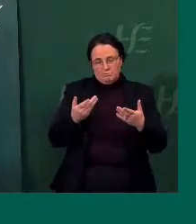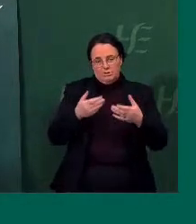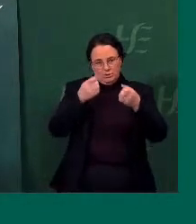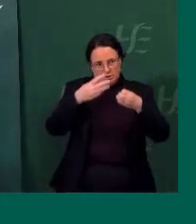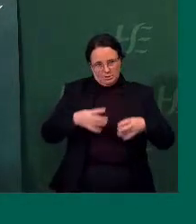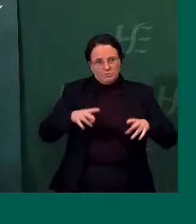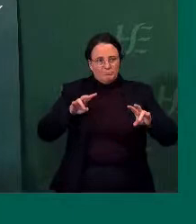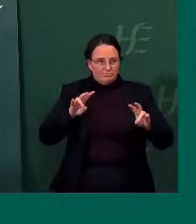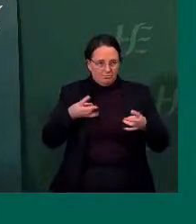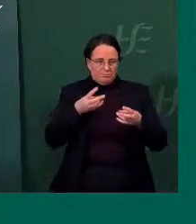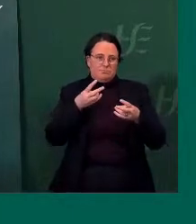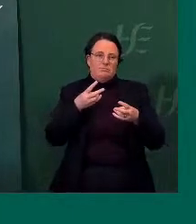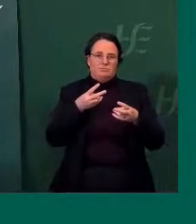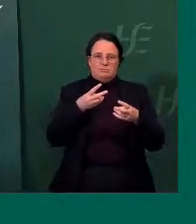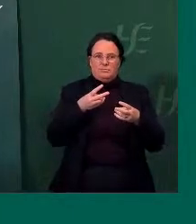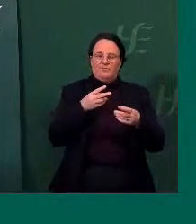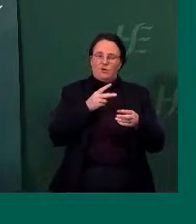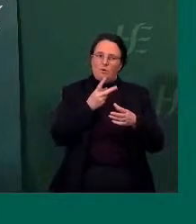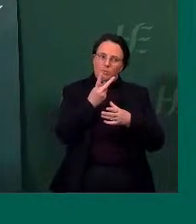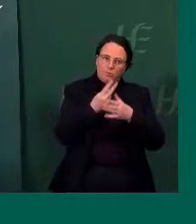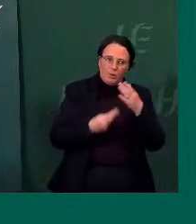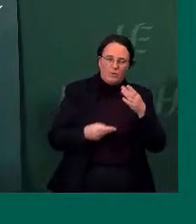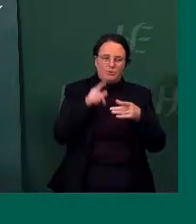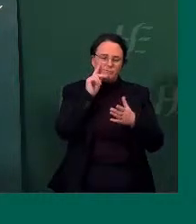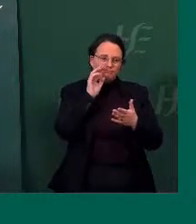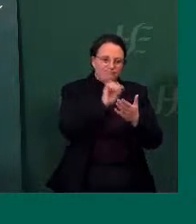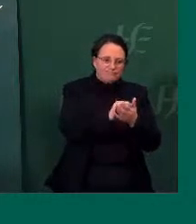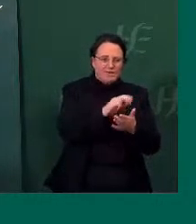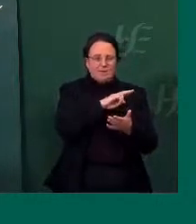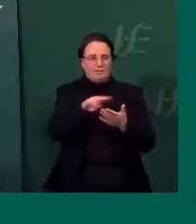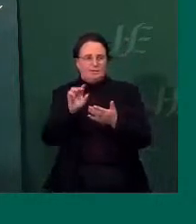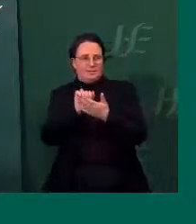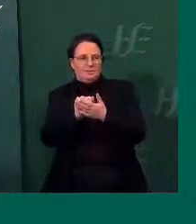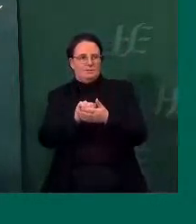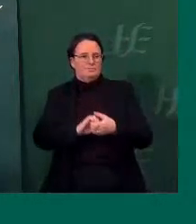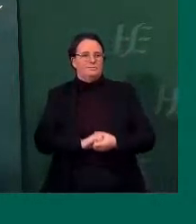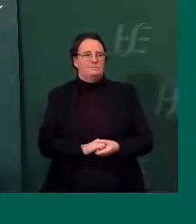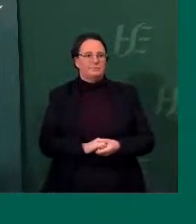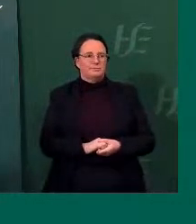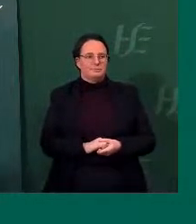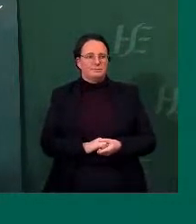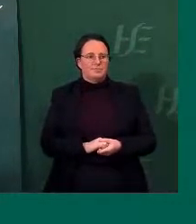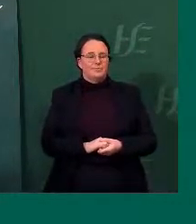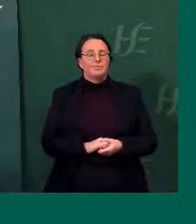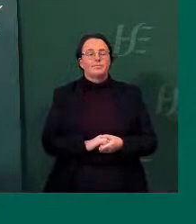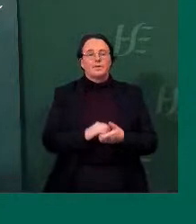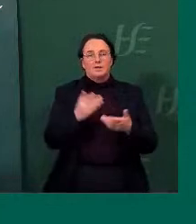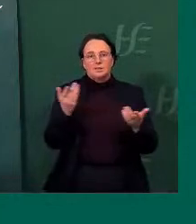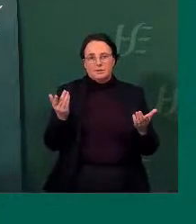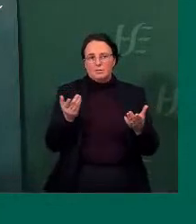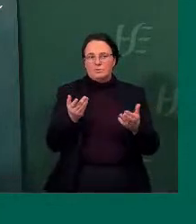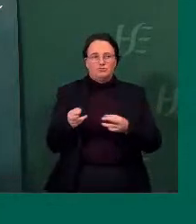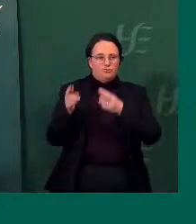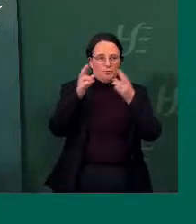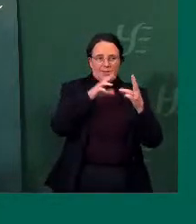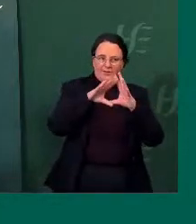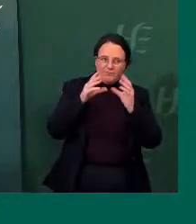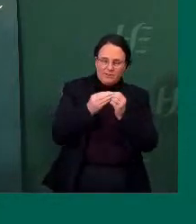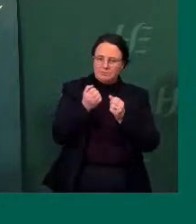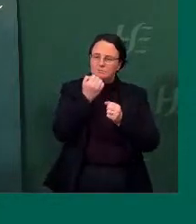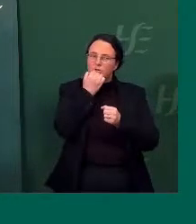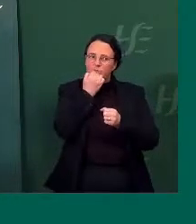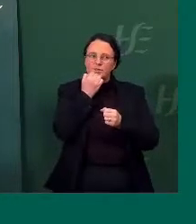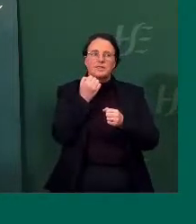results out against our measures for both those that are detected and not detected. So again, the headlines, I won't go back around all of the